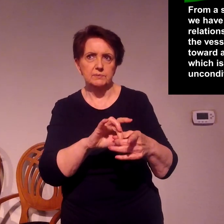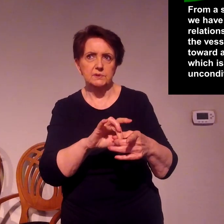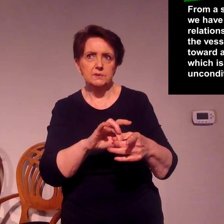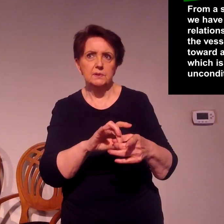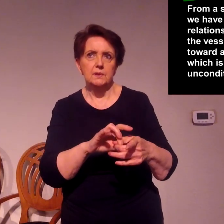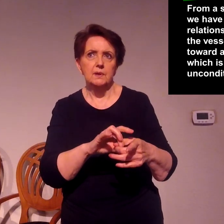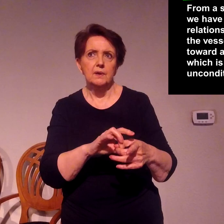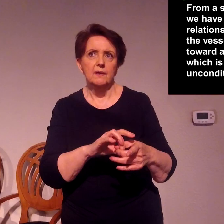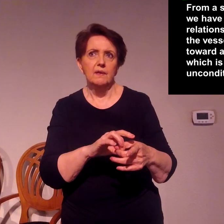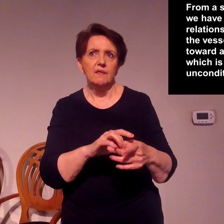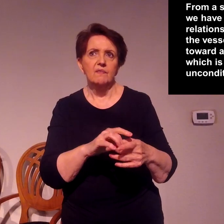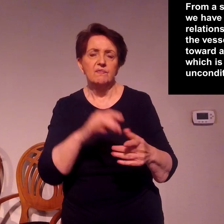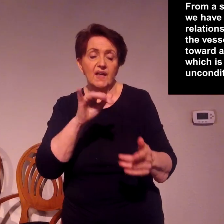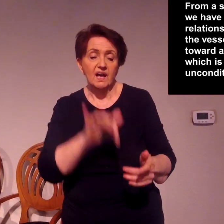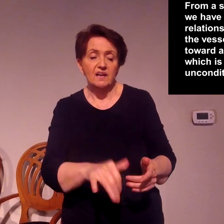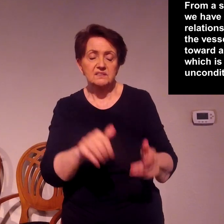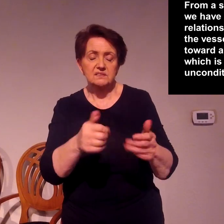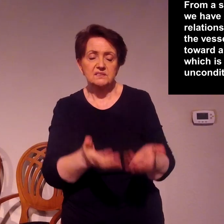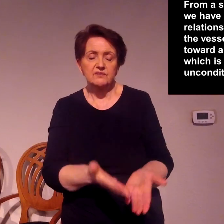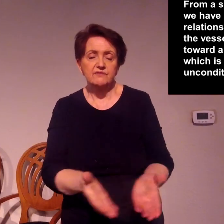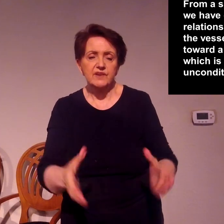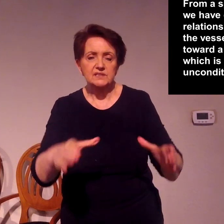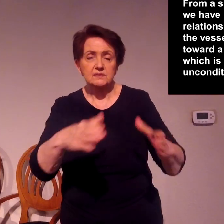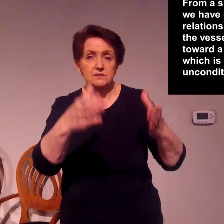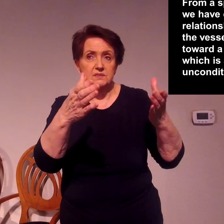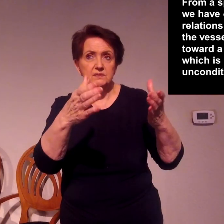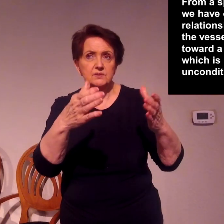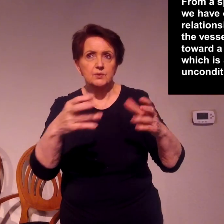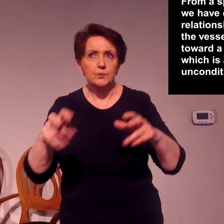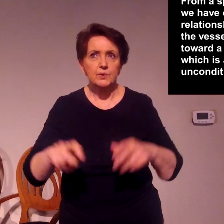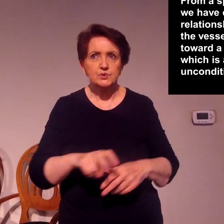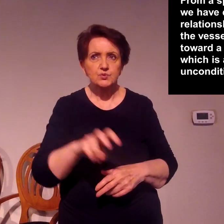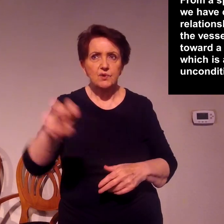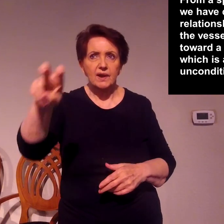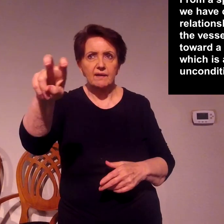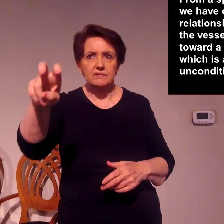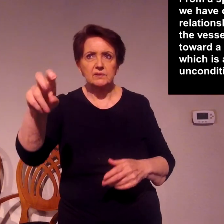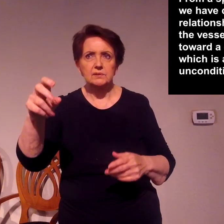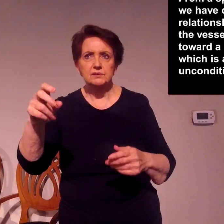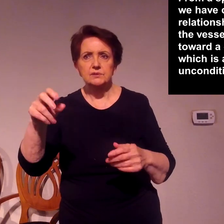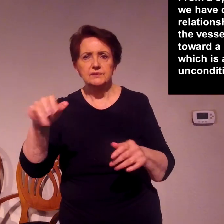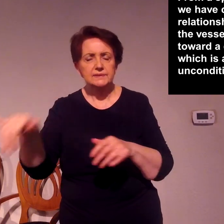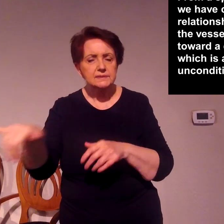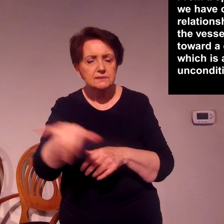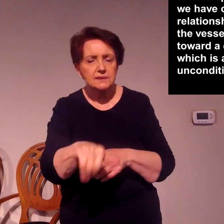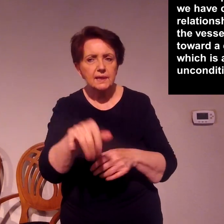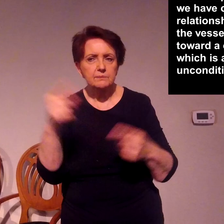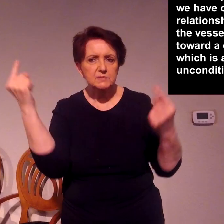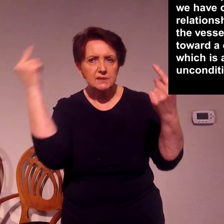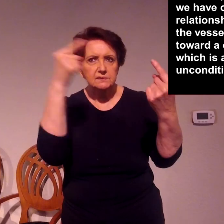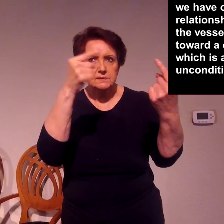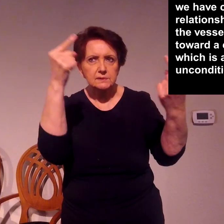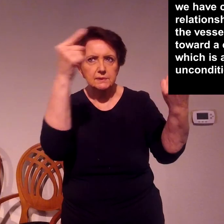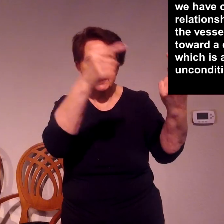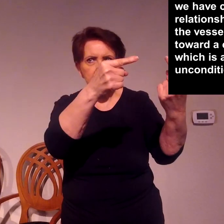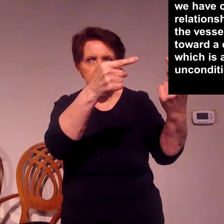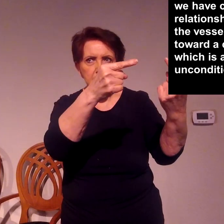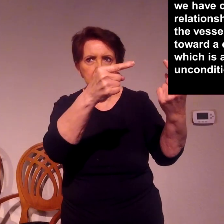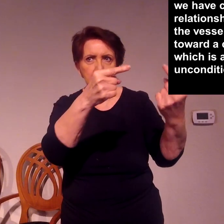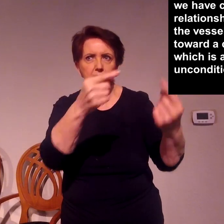are the vessels in which we travel toward a common destination, which is a